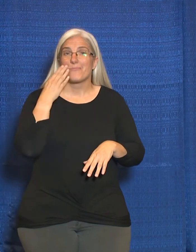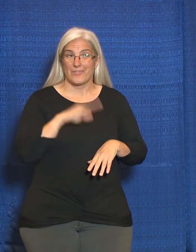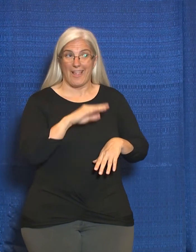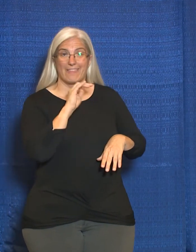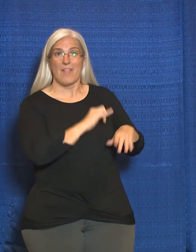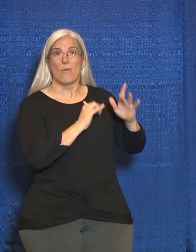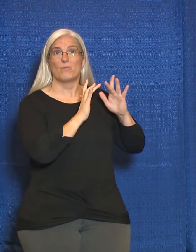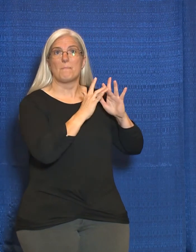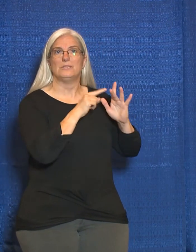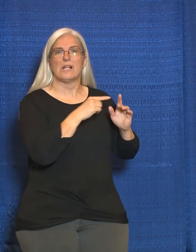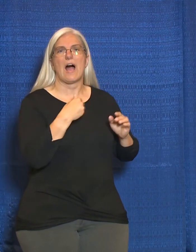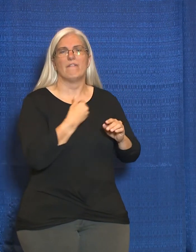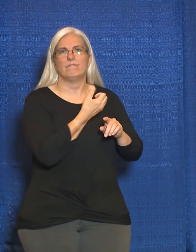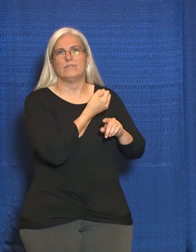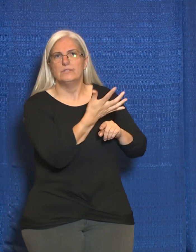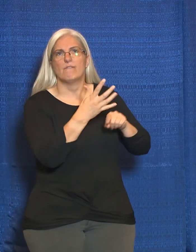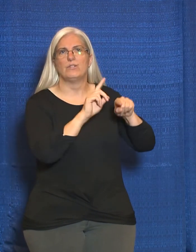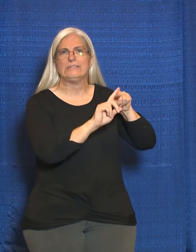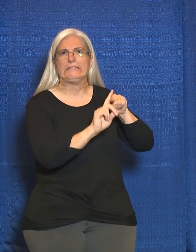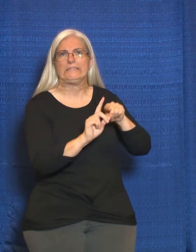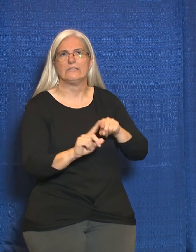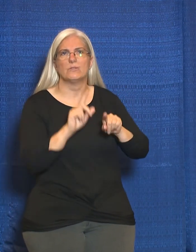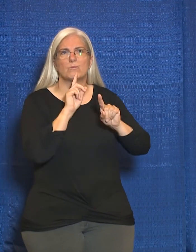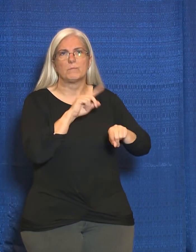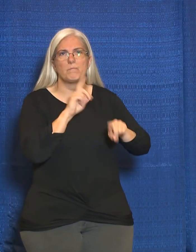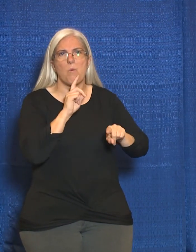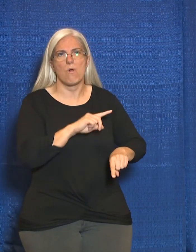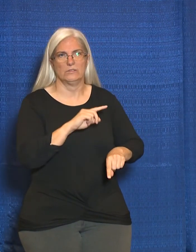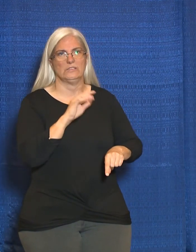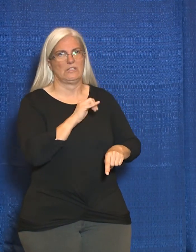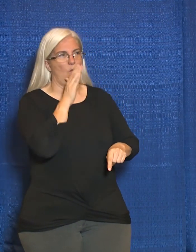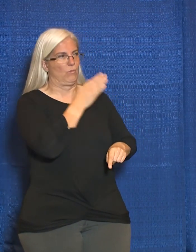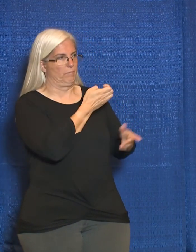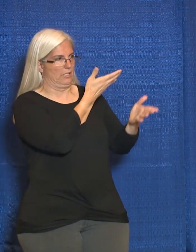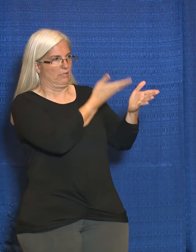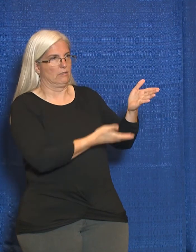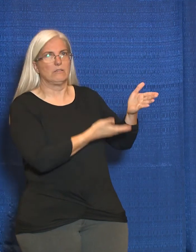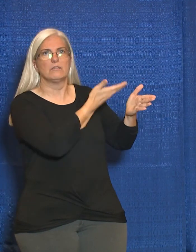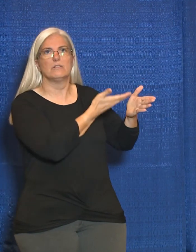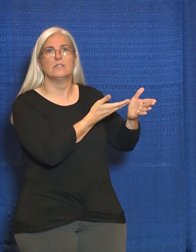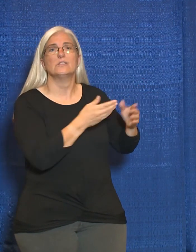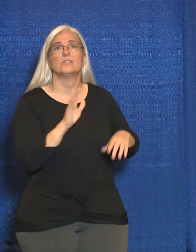There are several different reports that appear on this page.